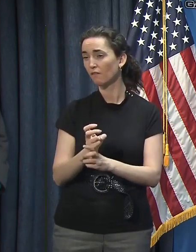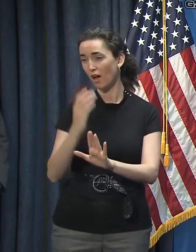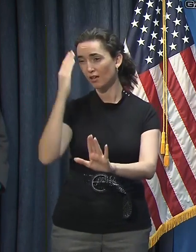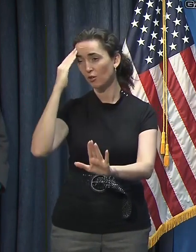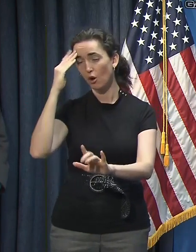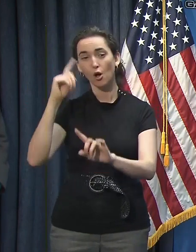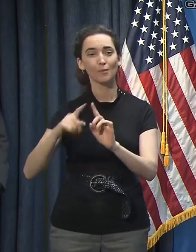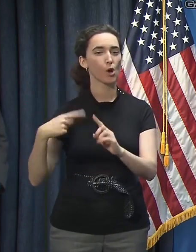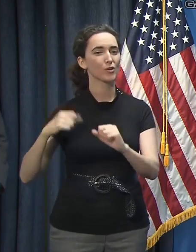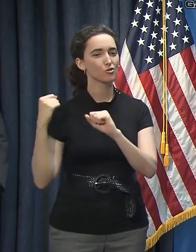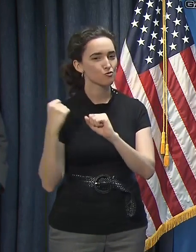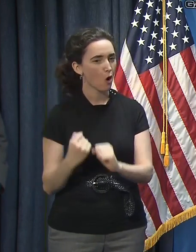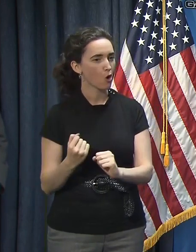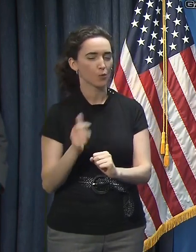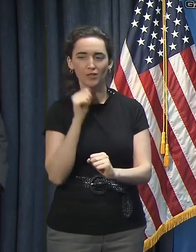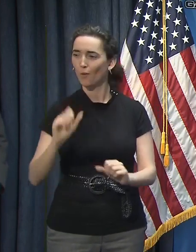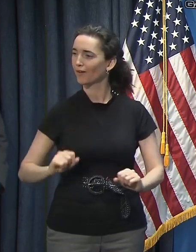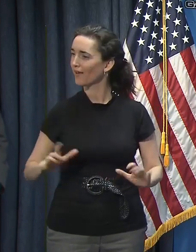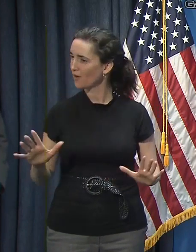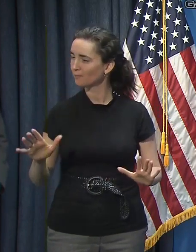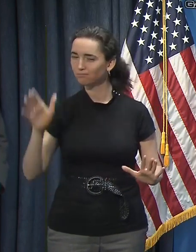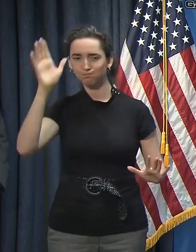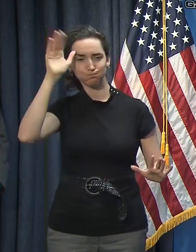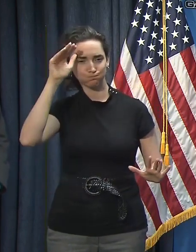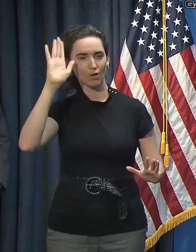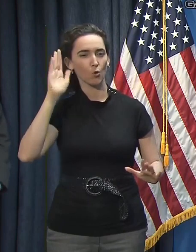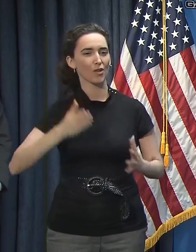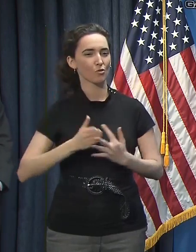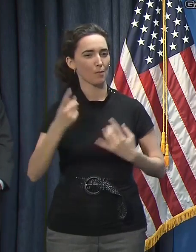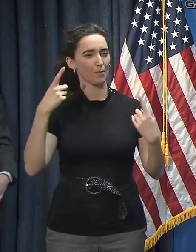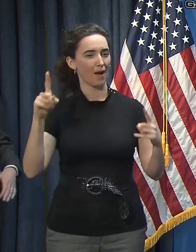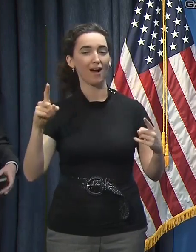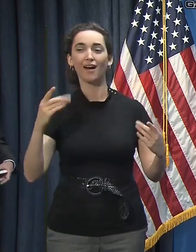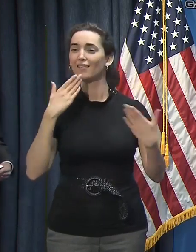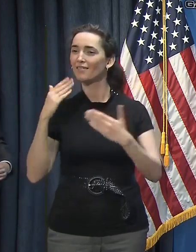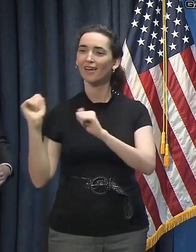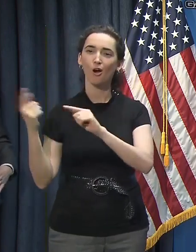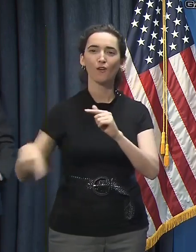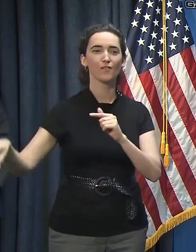know that we're strong and resilient, and we're going to get through this. So thank all of you, and God bless.